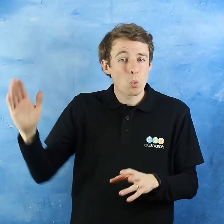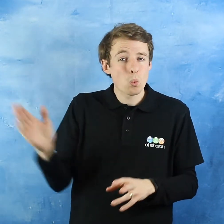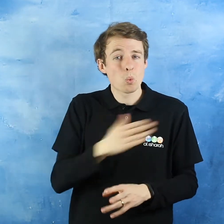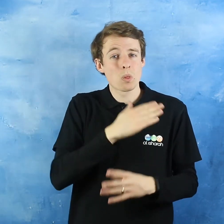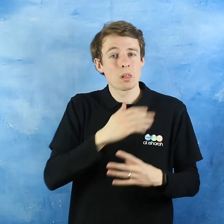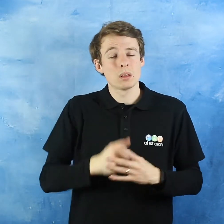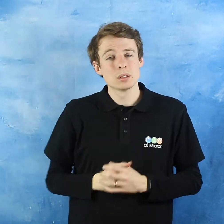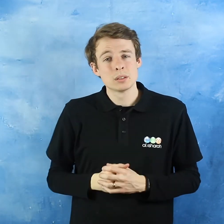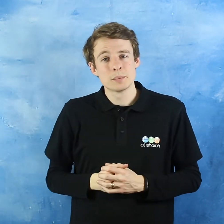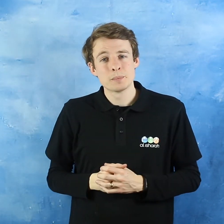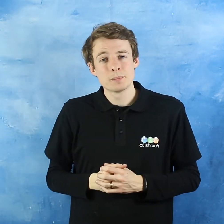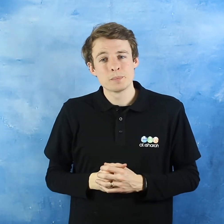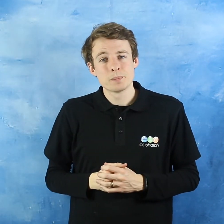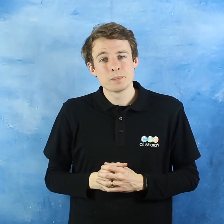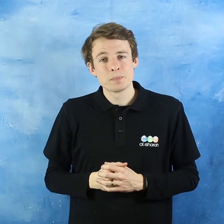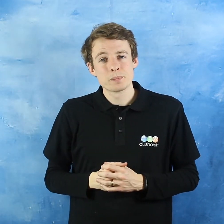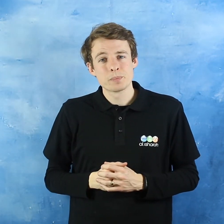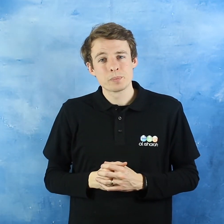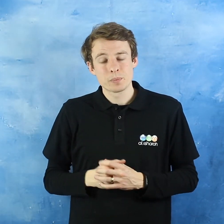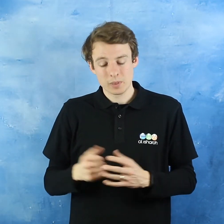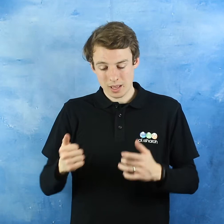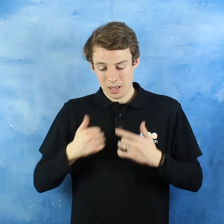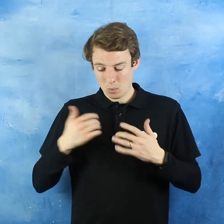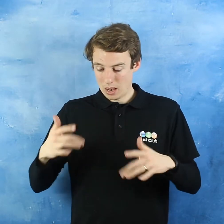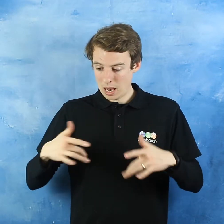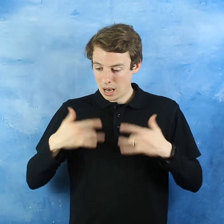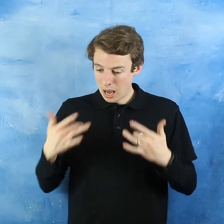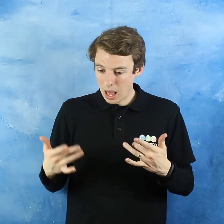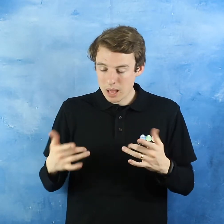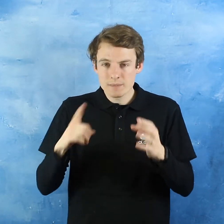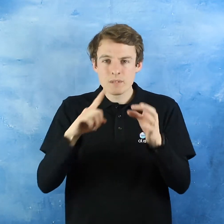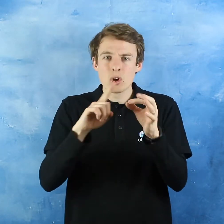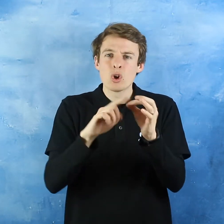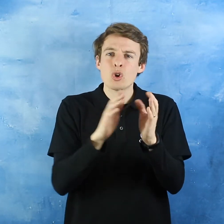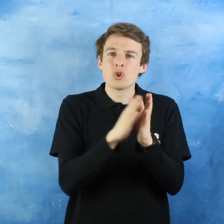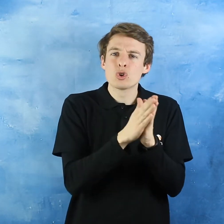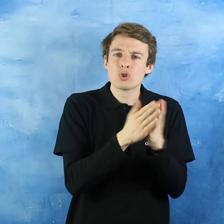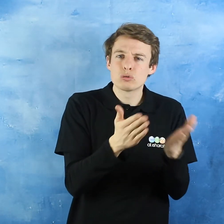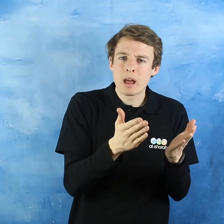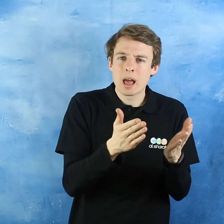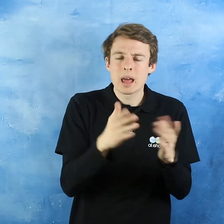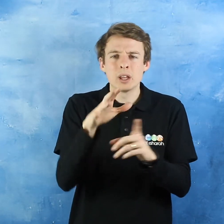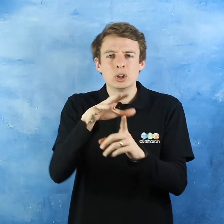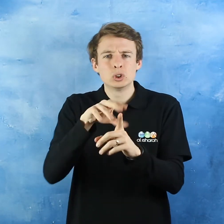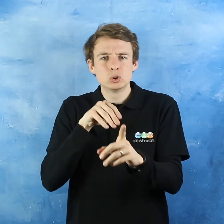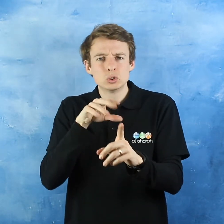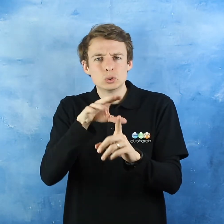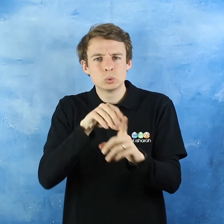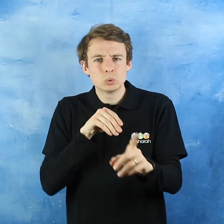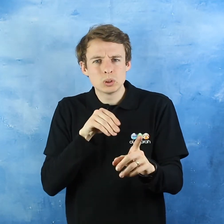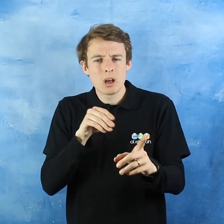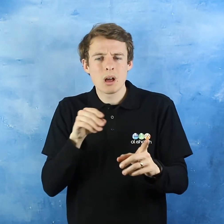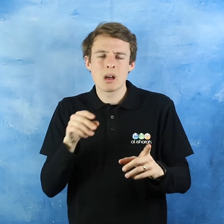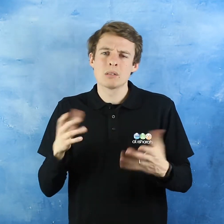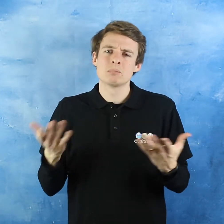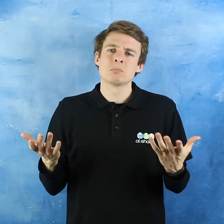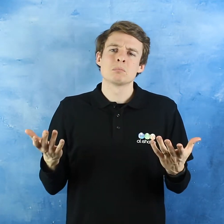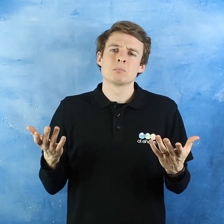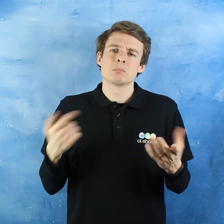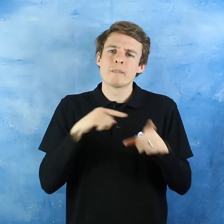We follow our desire. Because of that, Allah subhanahu wa ta'ala may make us that we are coming back to Him. This